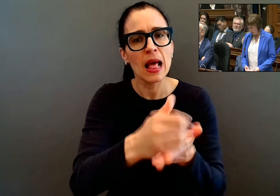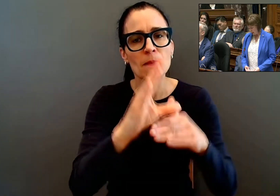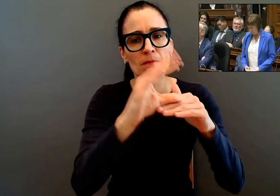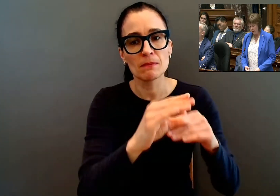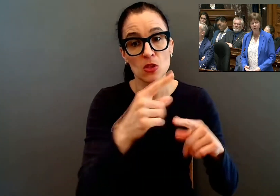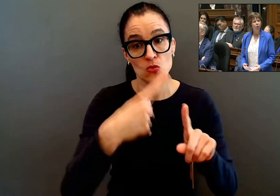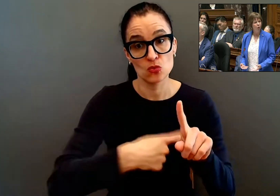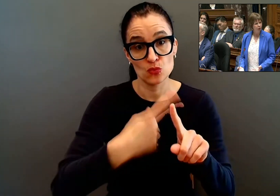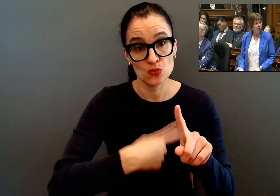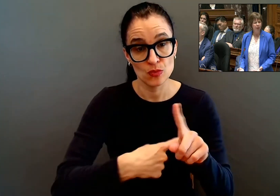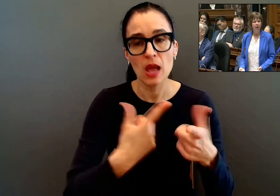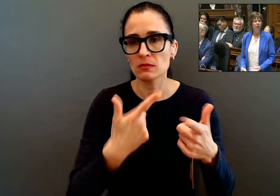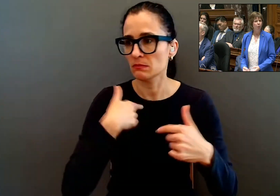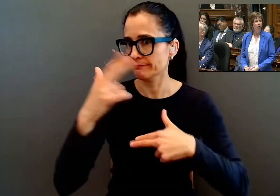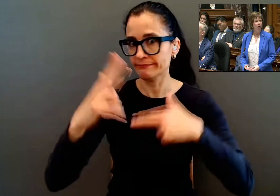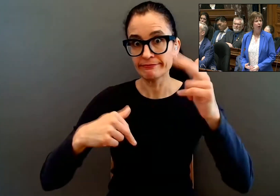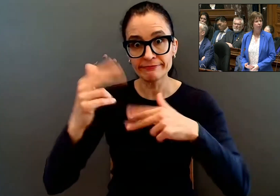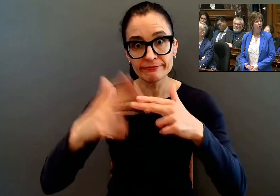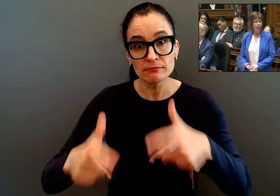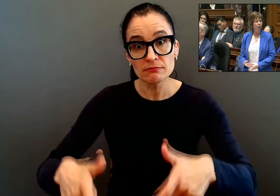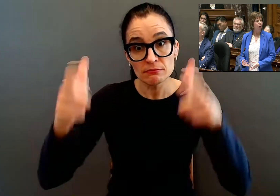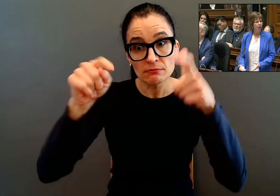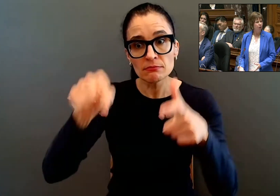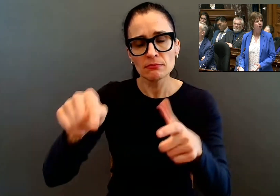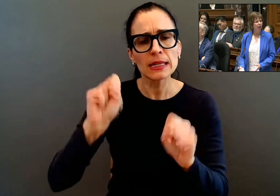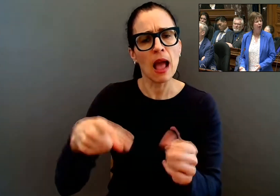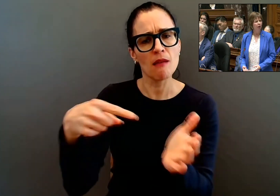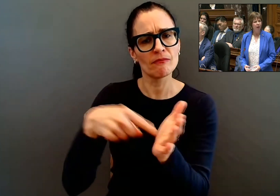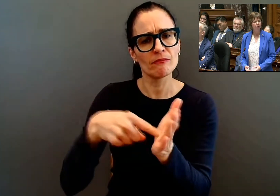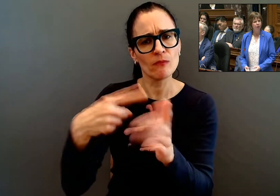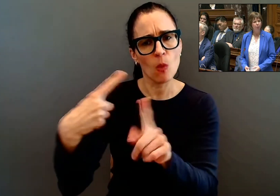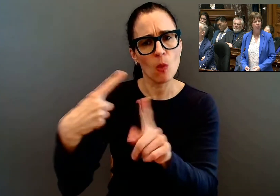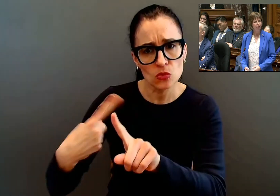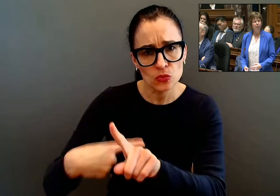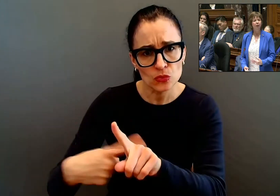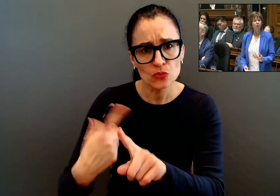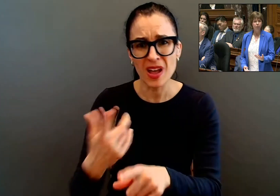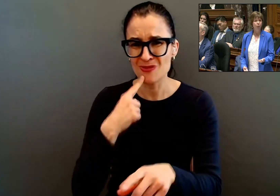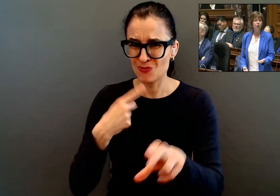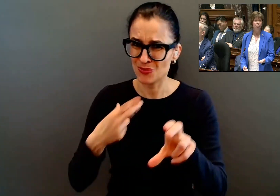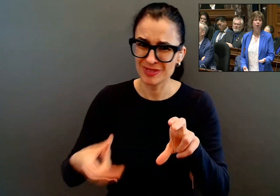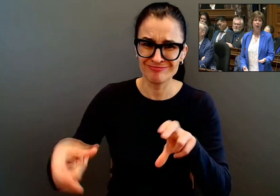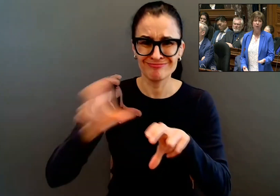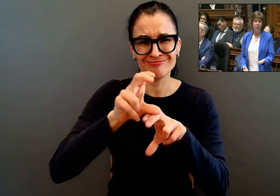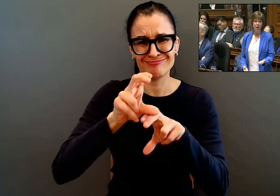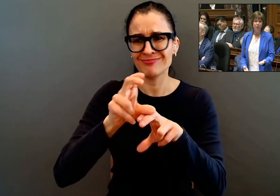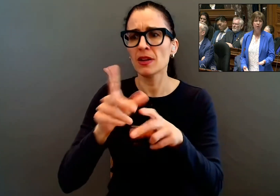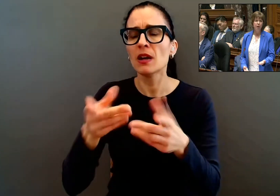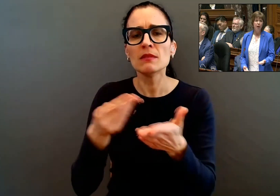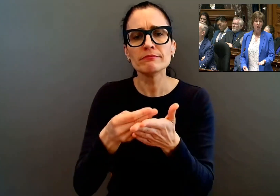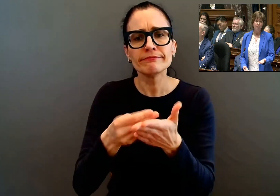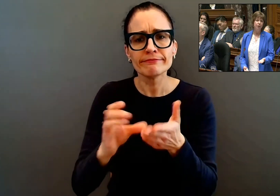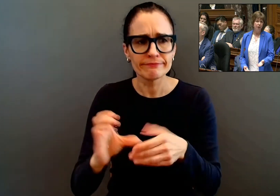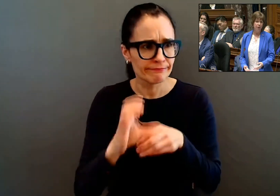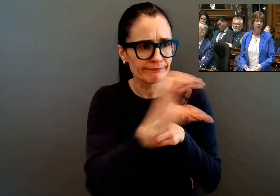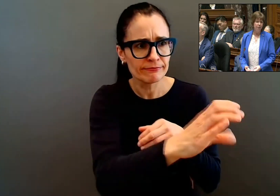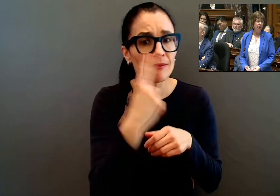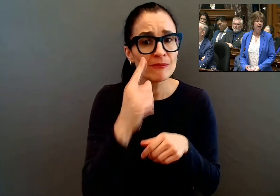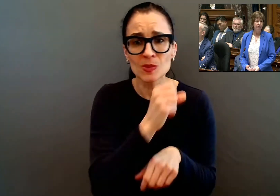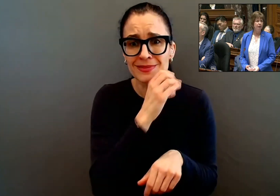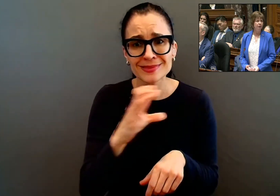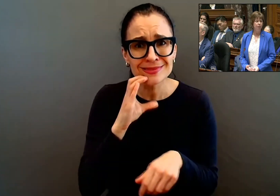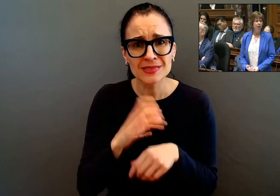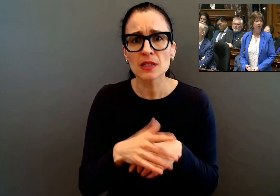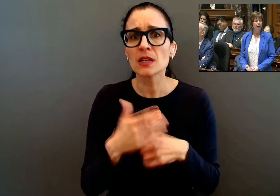supports. And of course, building out more affordable long-term care and other supports. But I look forward to working with the member to